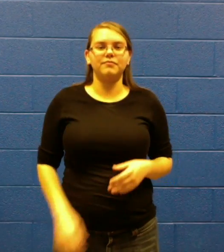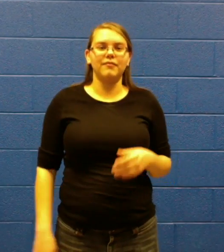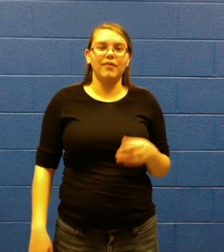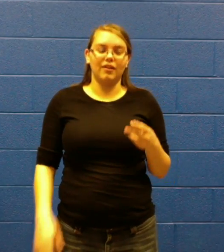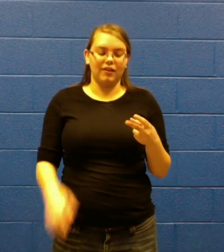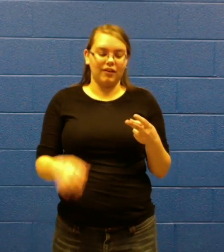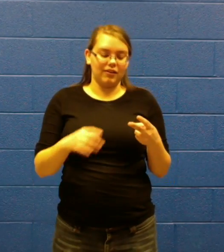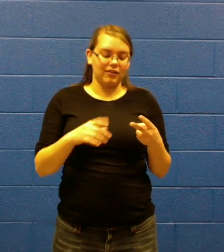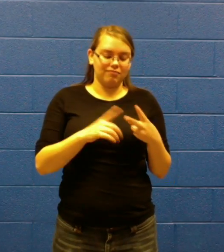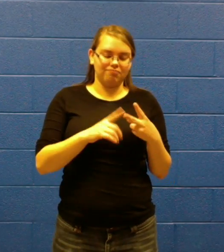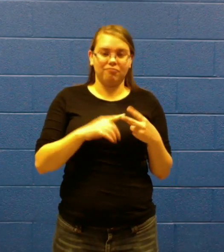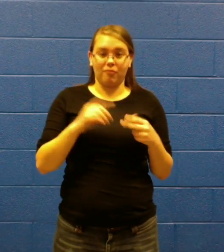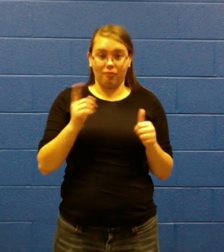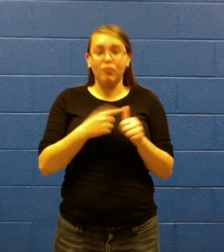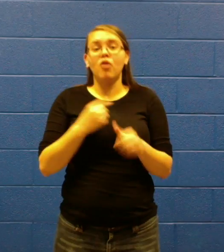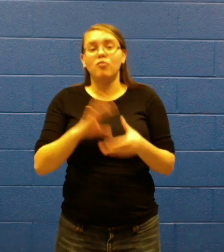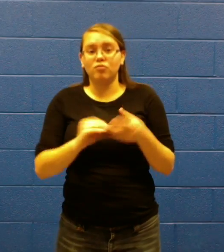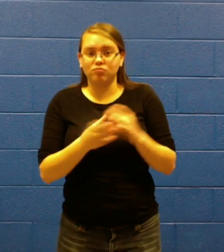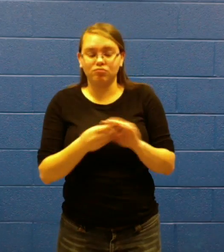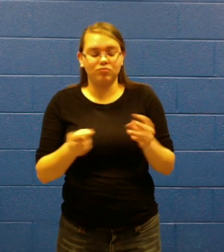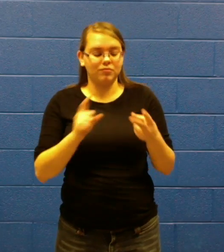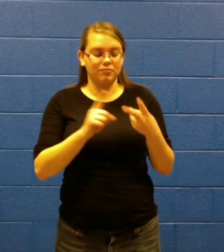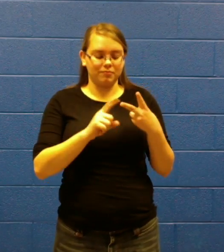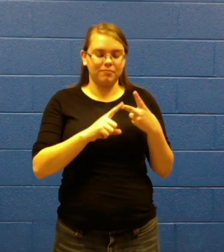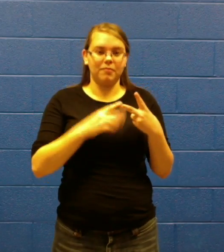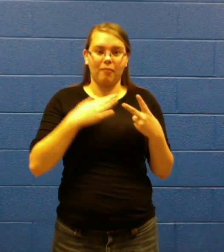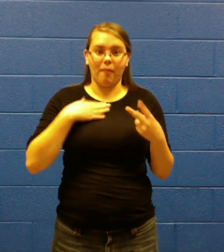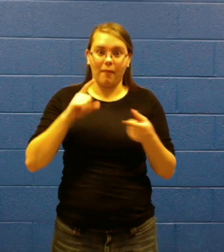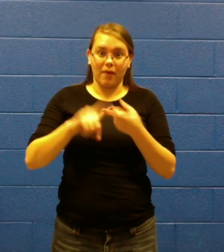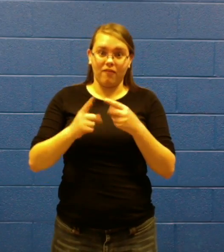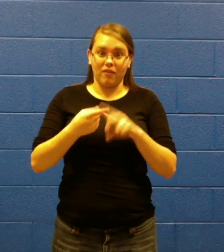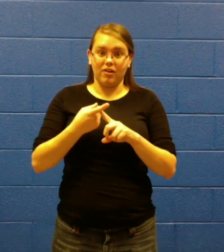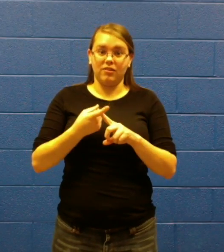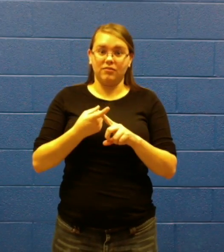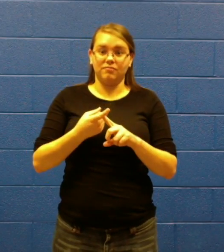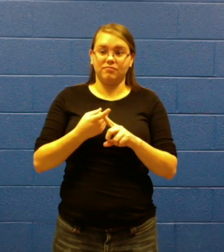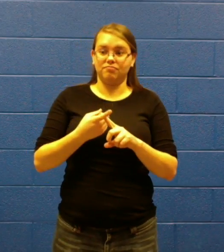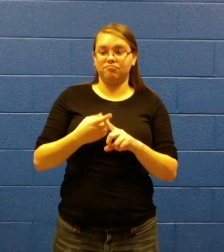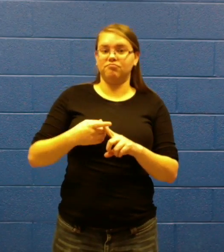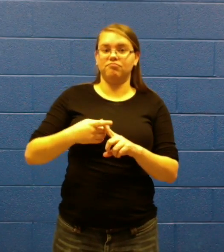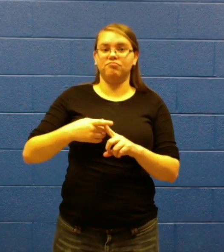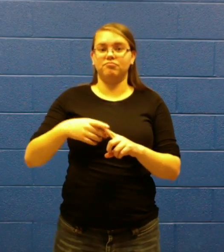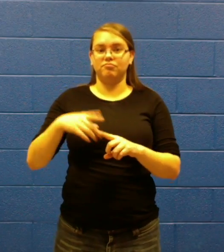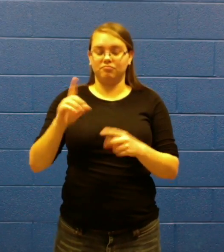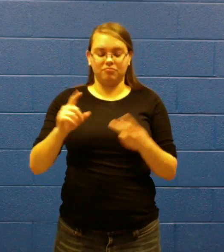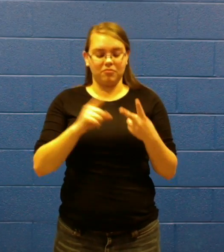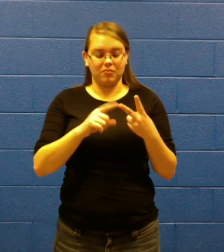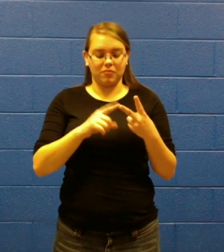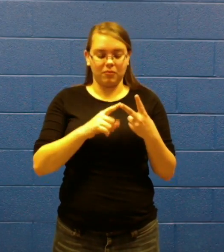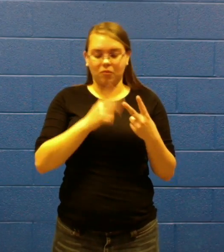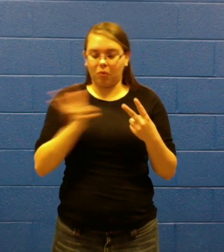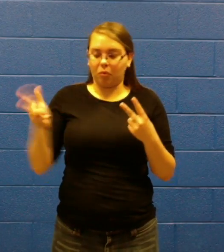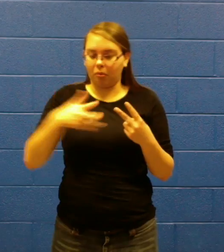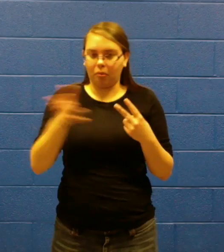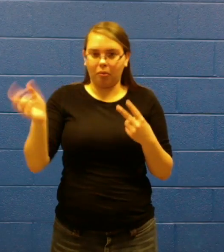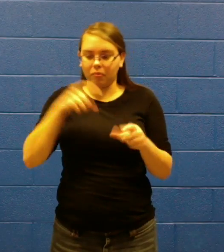trip her while we were outside. This happened back when I was in high school. I had some friends over and we were having a